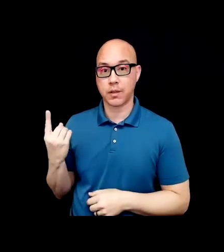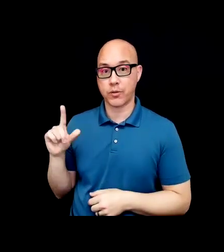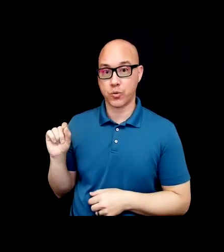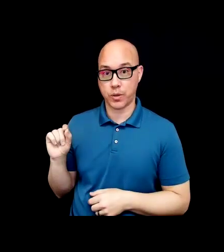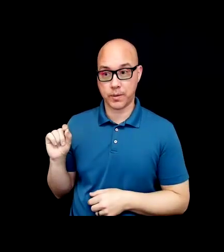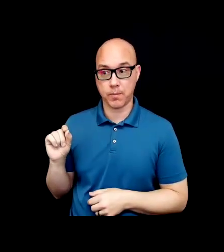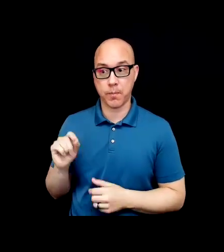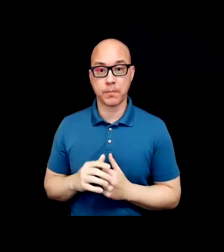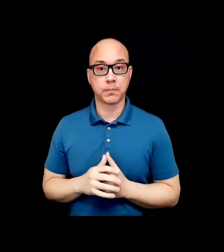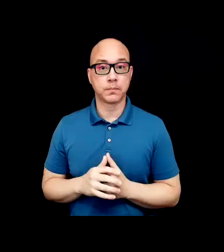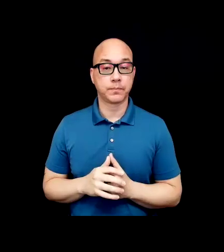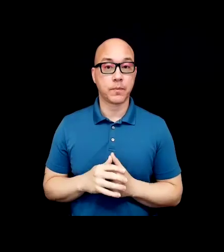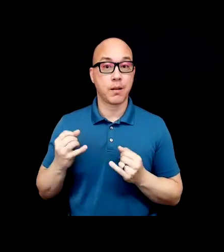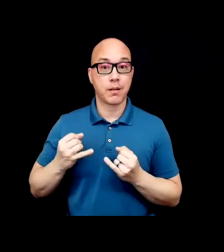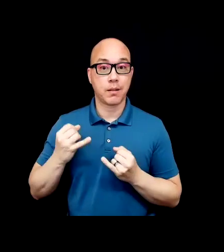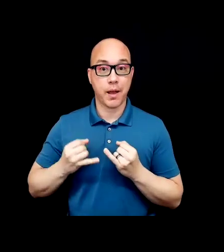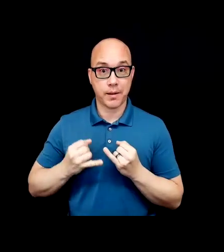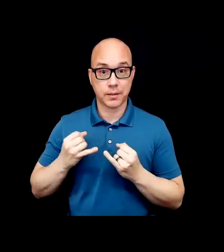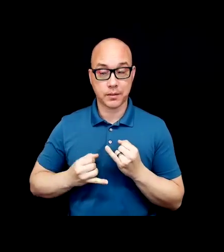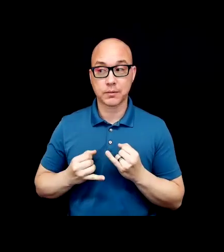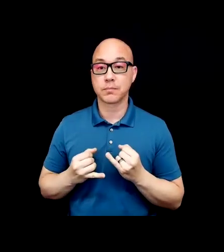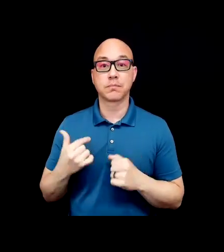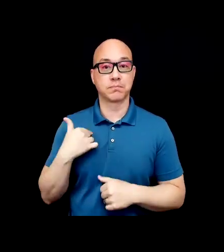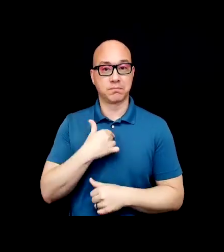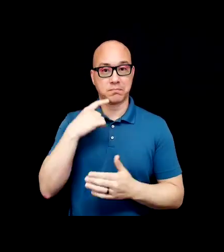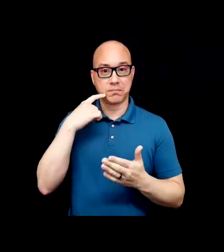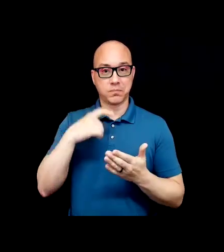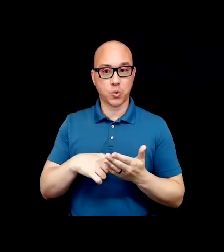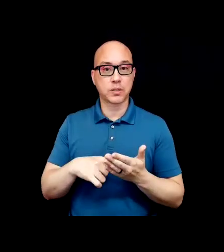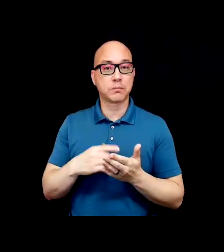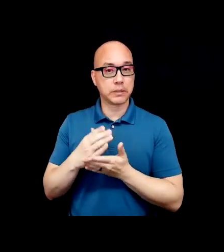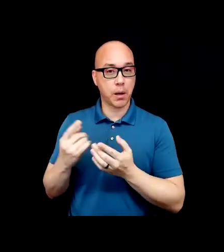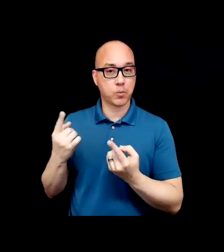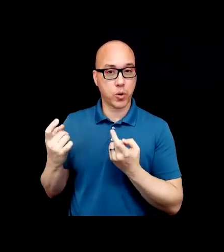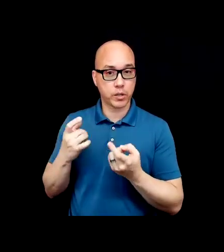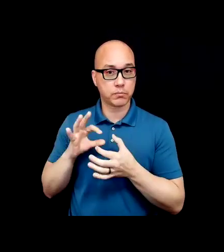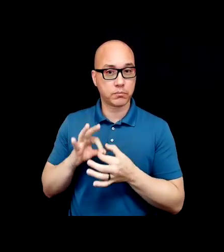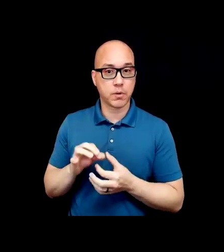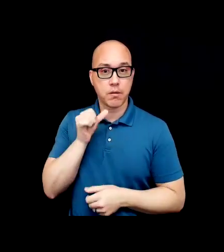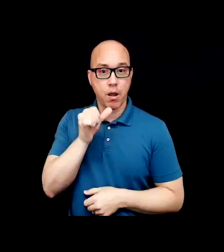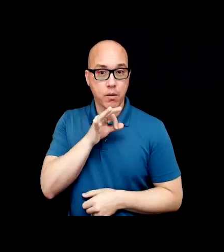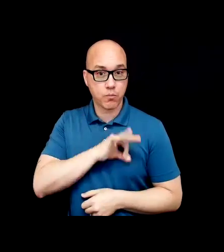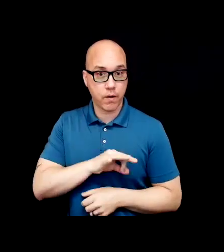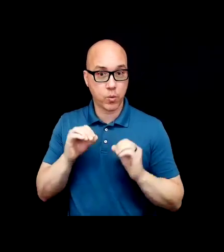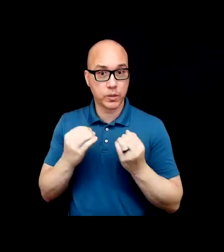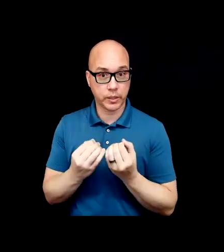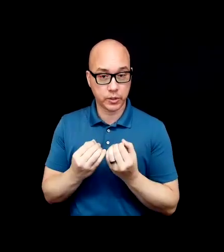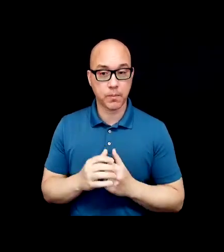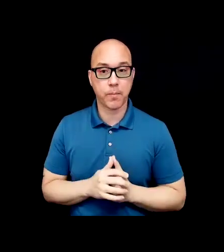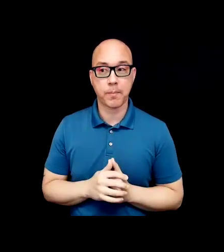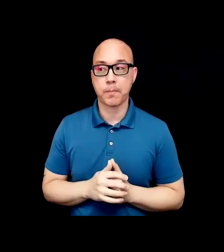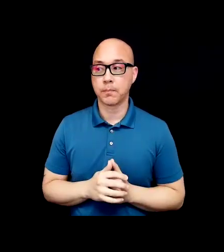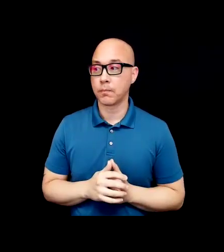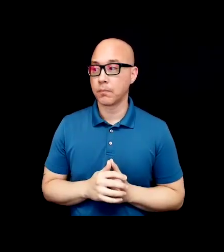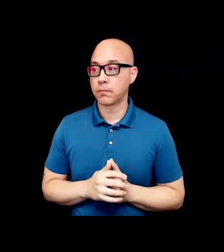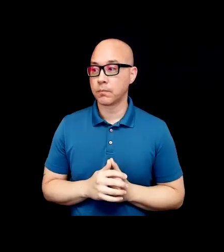Okay. And then finally, because I did see some questions about nonprofits, nonprofit